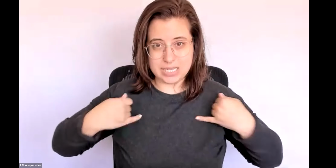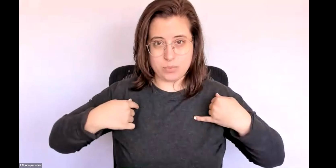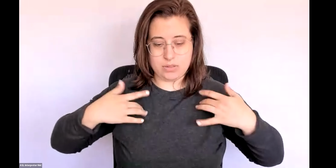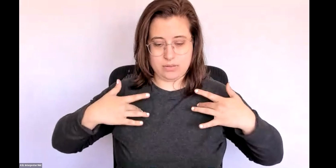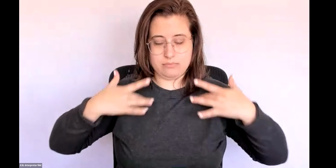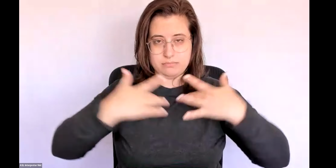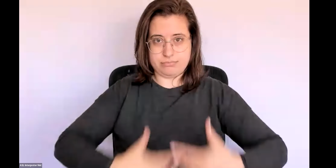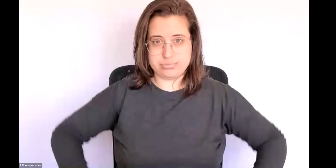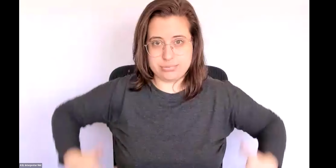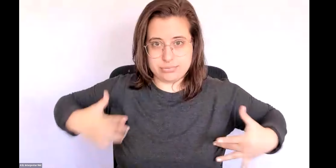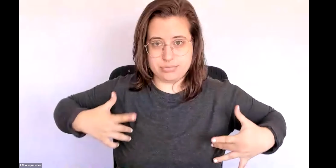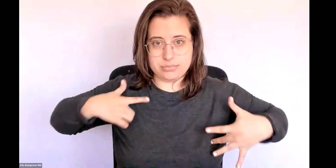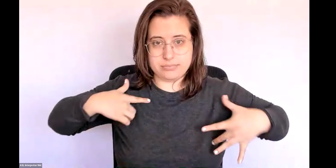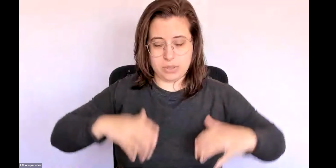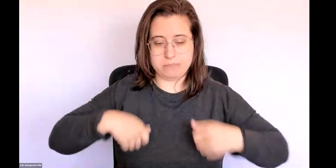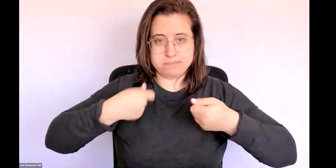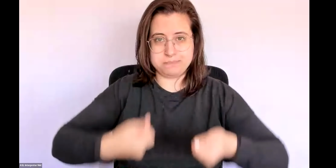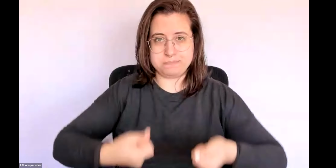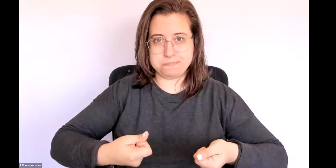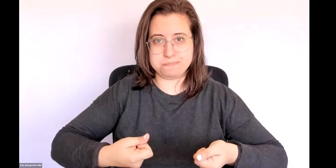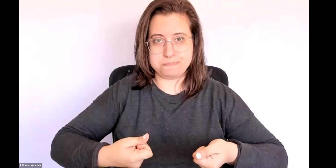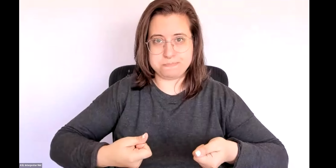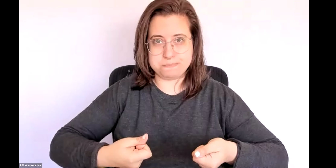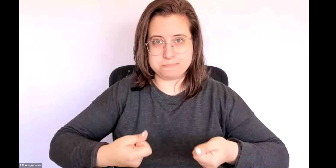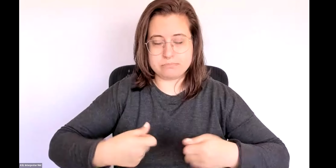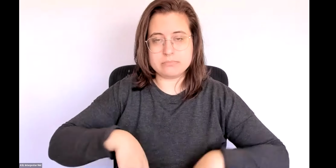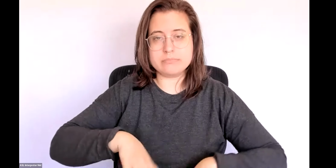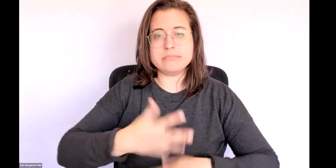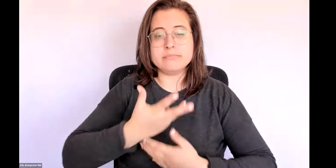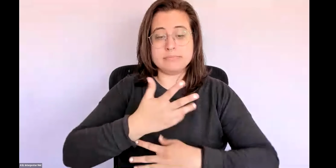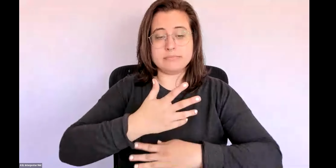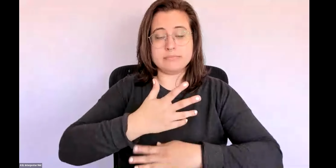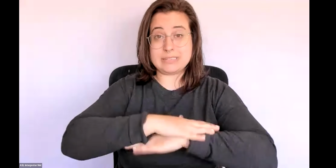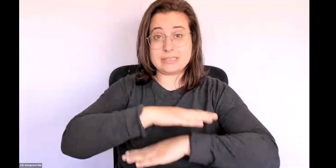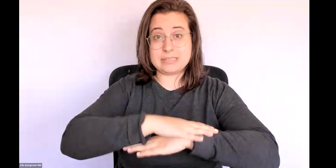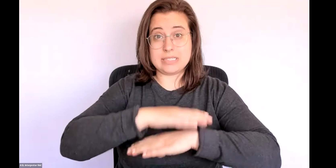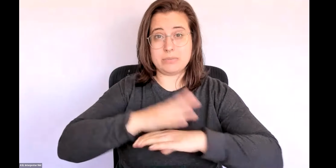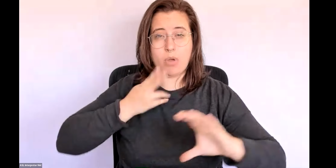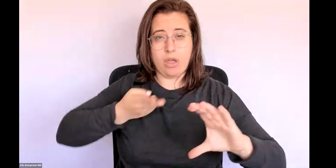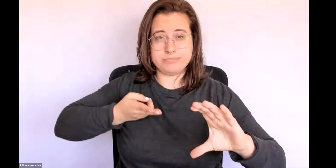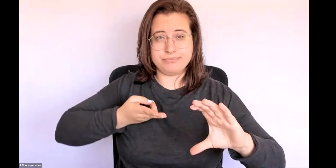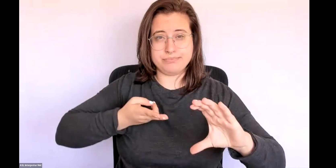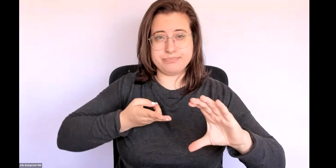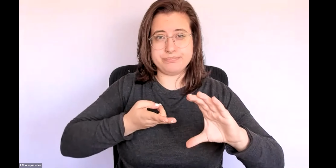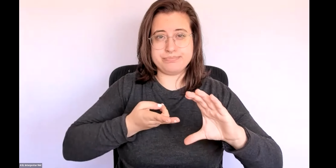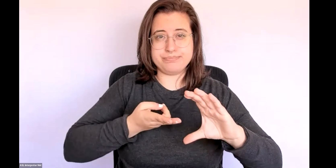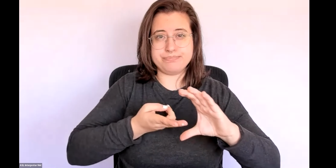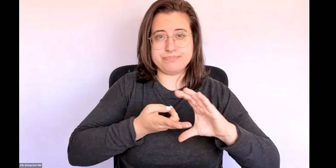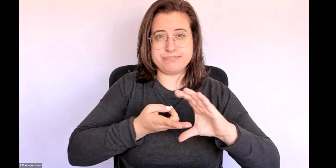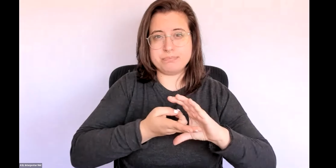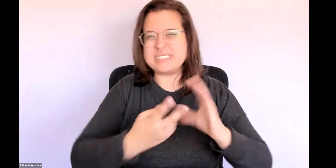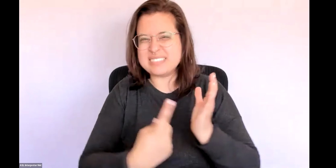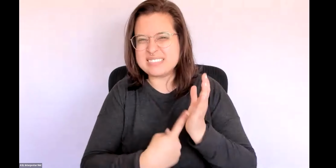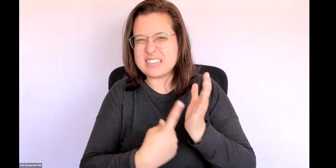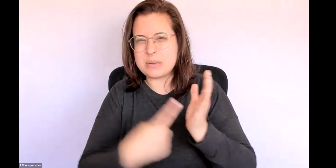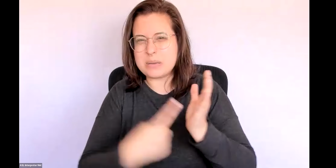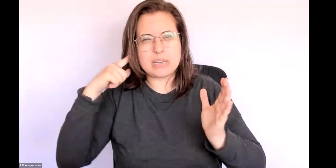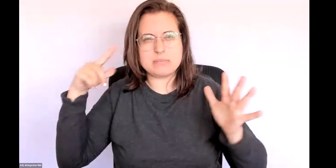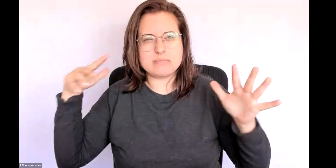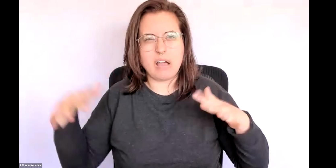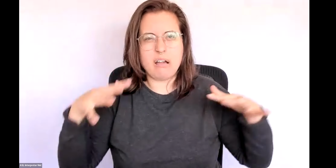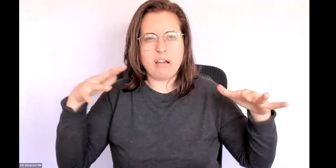narrow tube. This is called the magnet. The machine may make a loud thumping or clicking